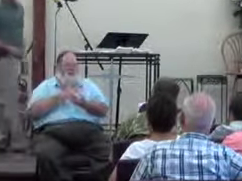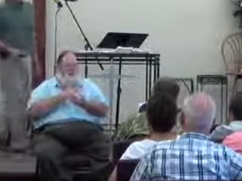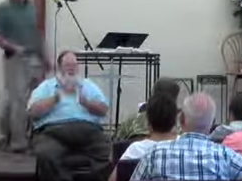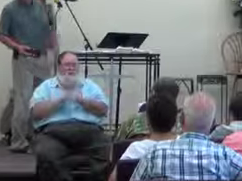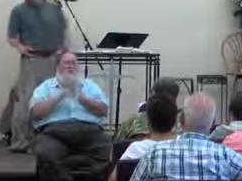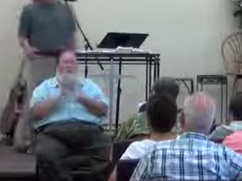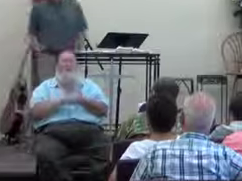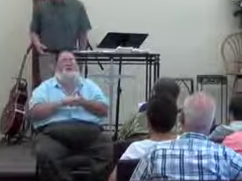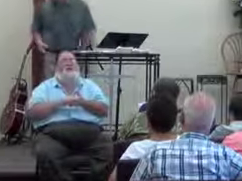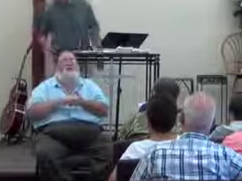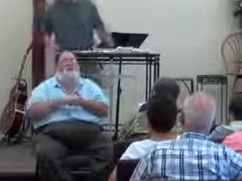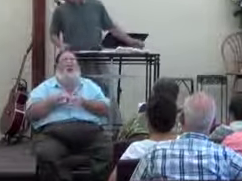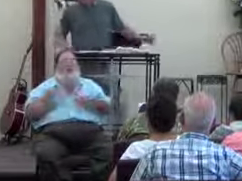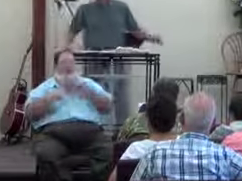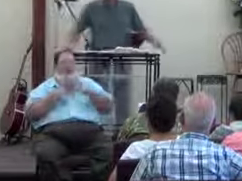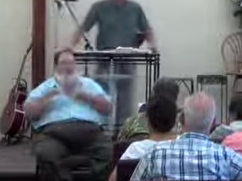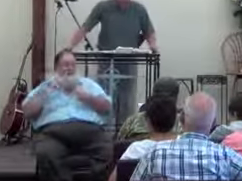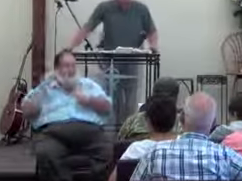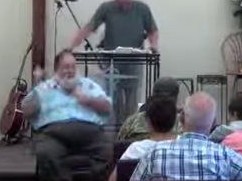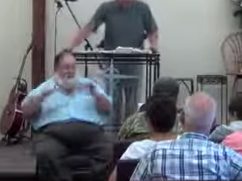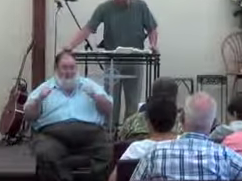hope joyful most of the time, right?